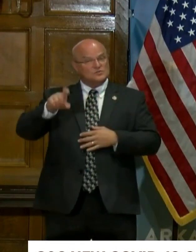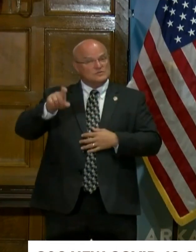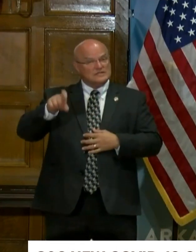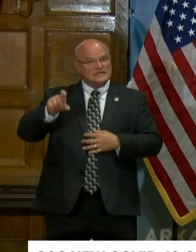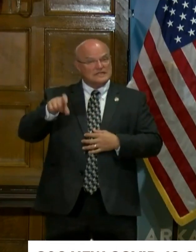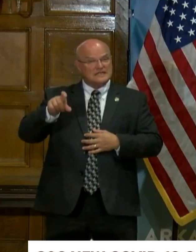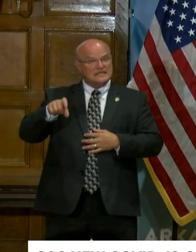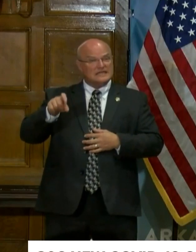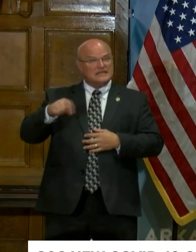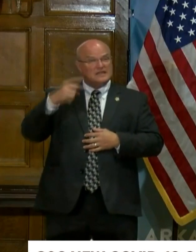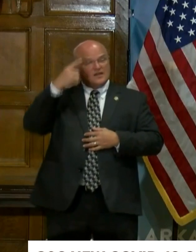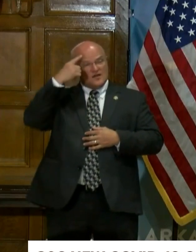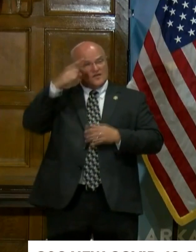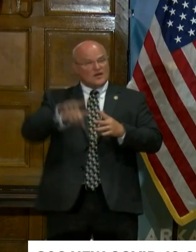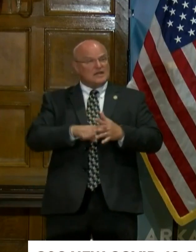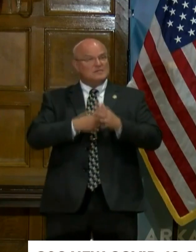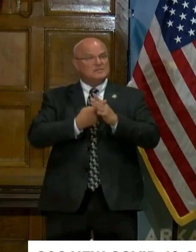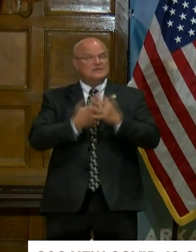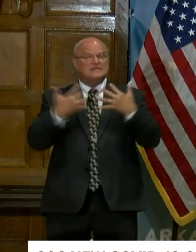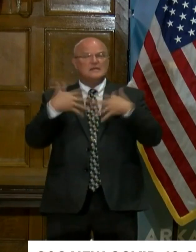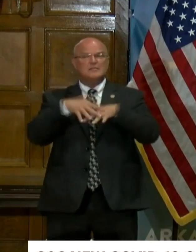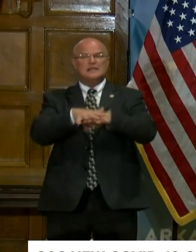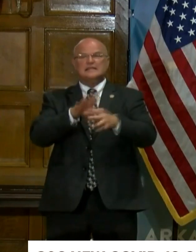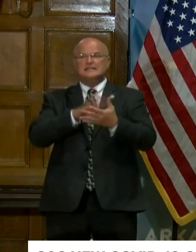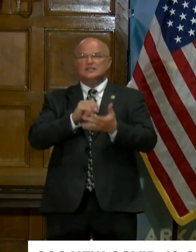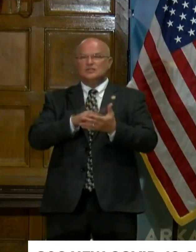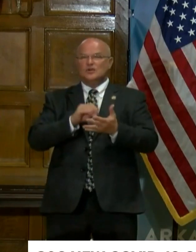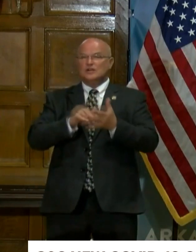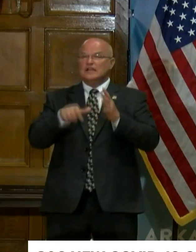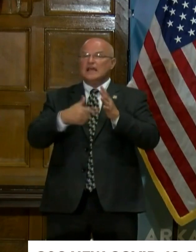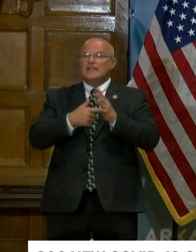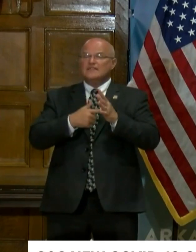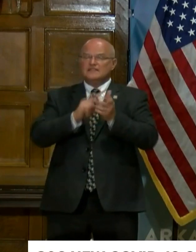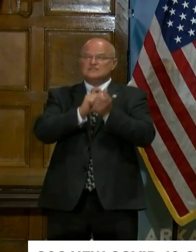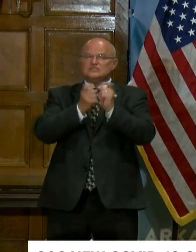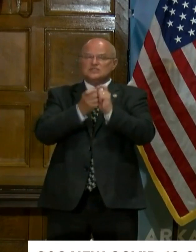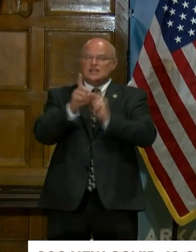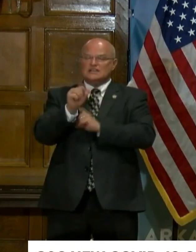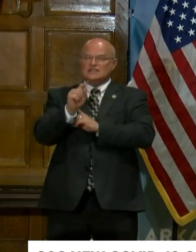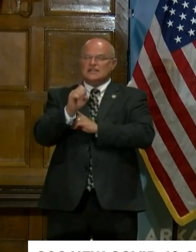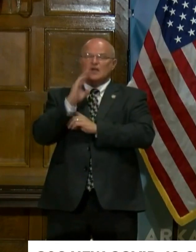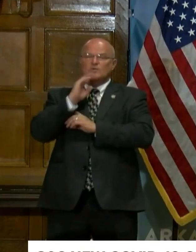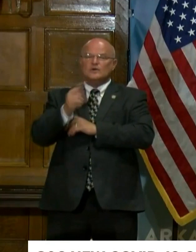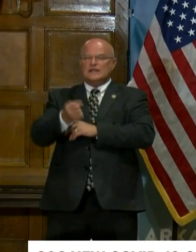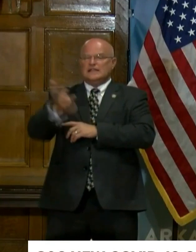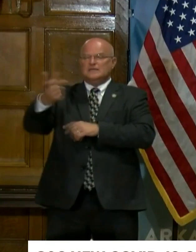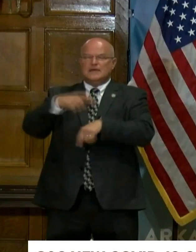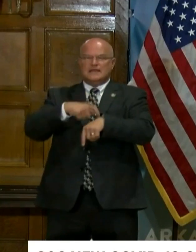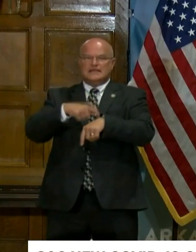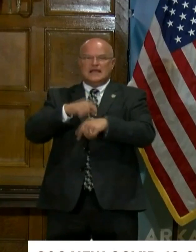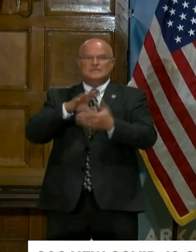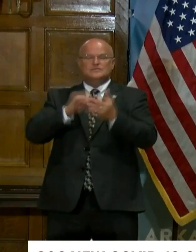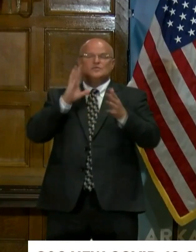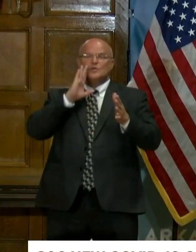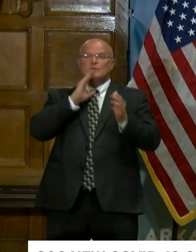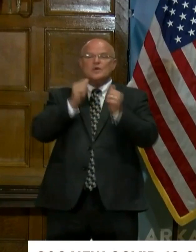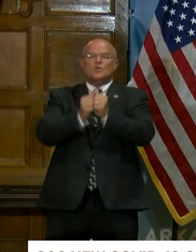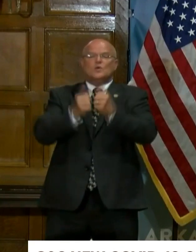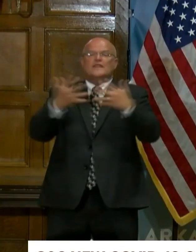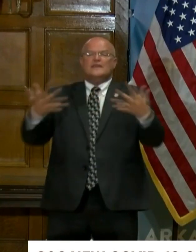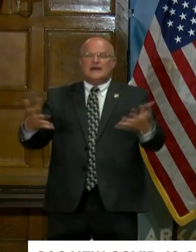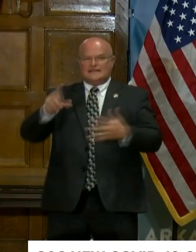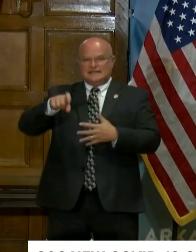need for implementation of blended learning. This modified date will reduce or eliminate the time students will be without this